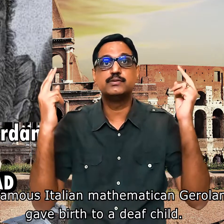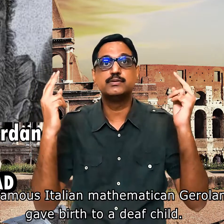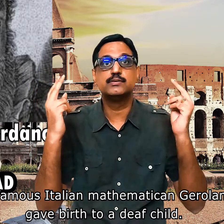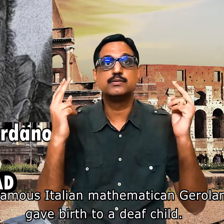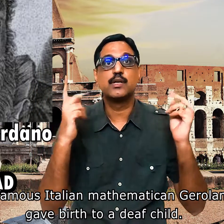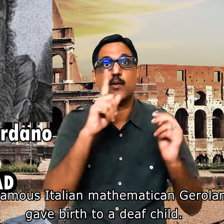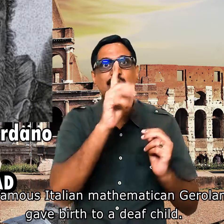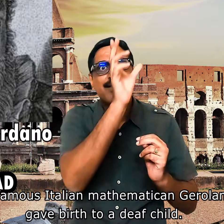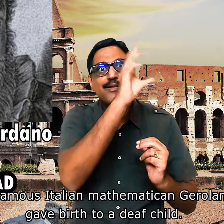child.